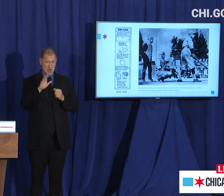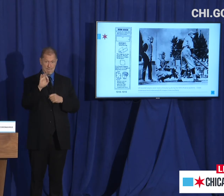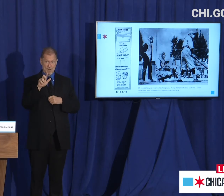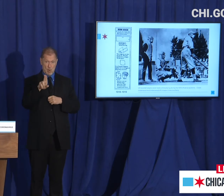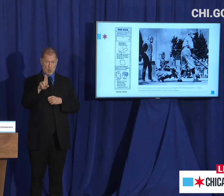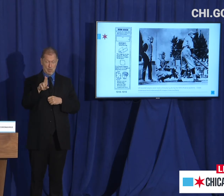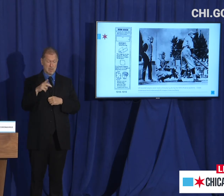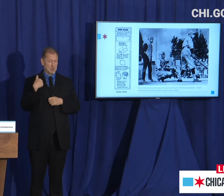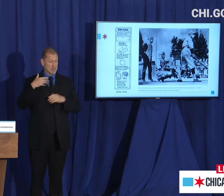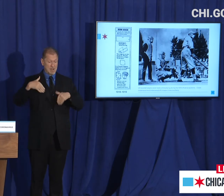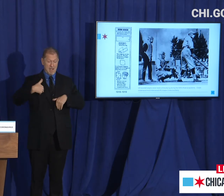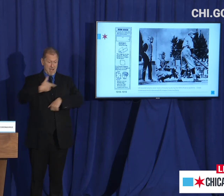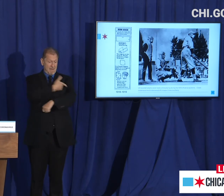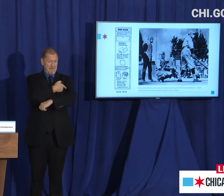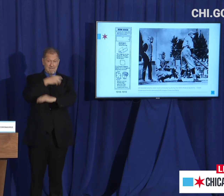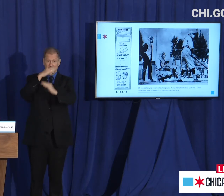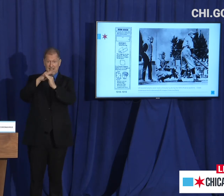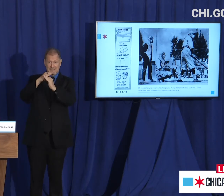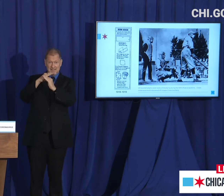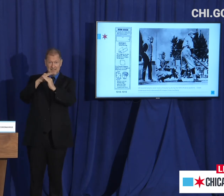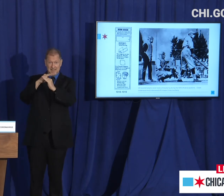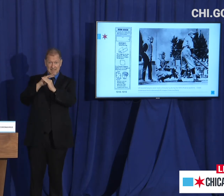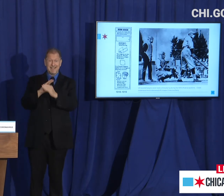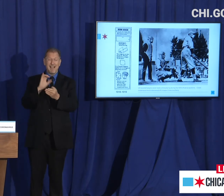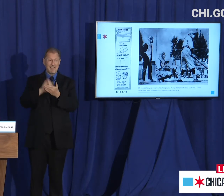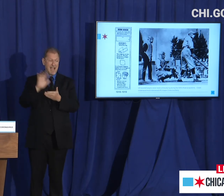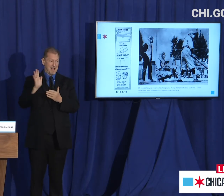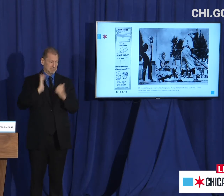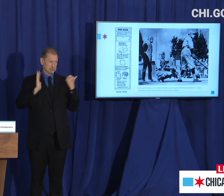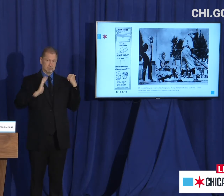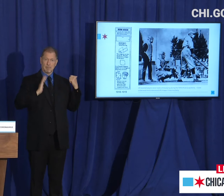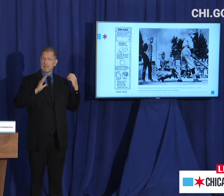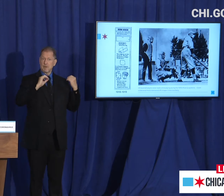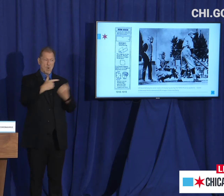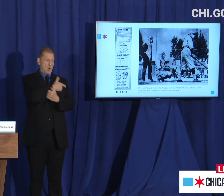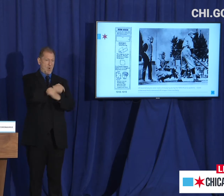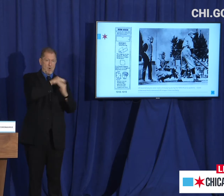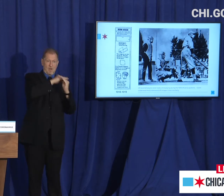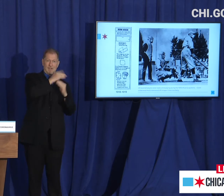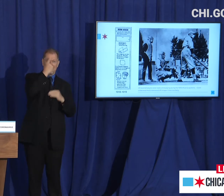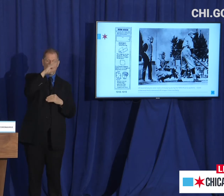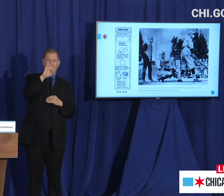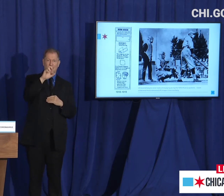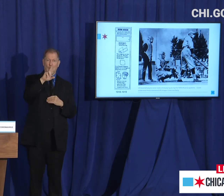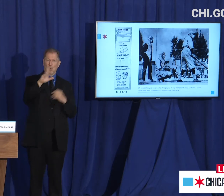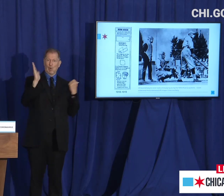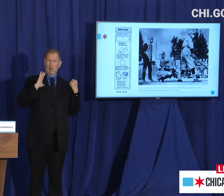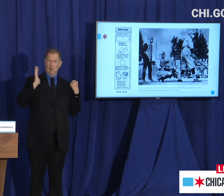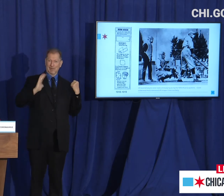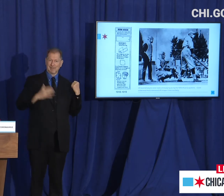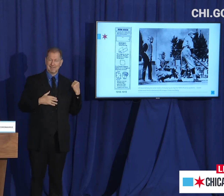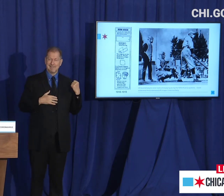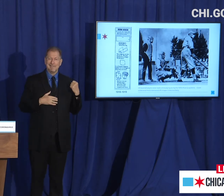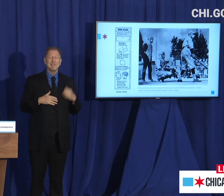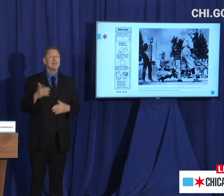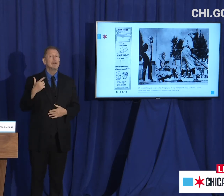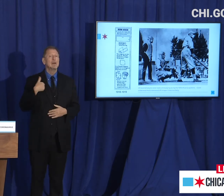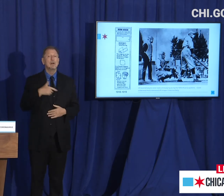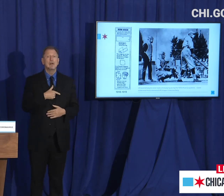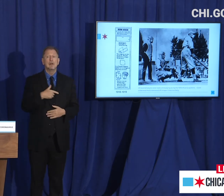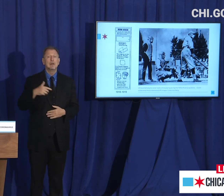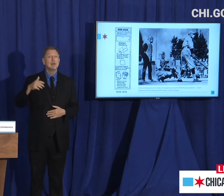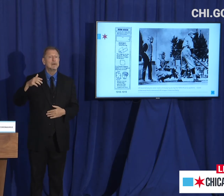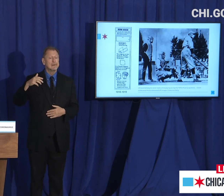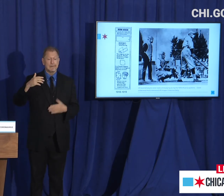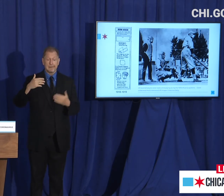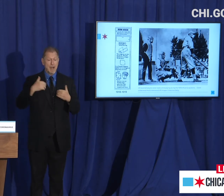for COVID-19, just as at that point there was no vaccine for influenza. We do not even have a lot